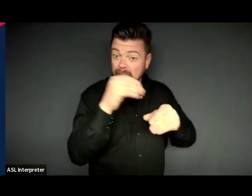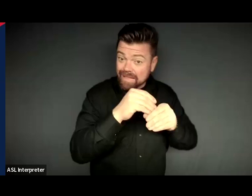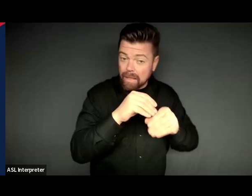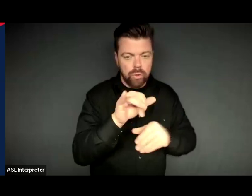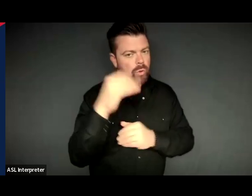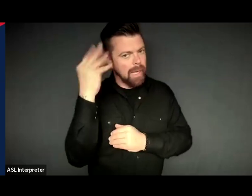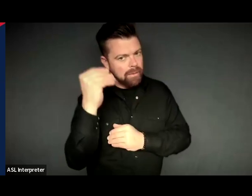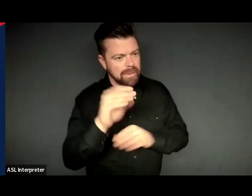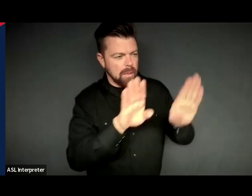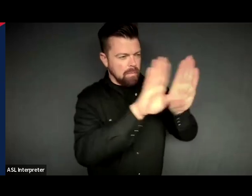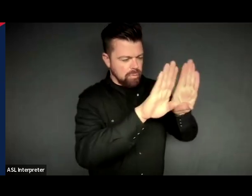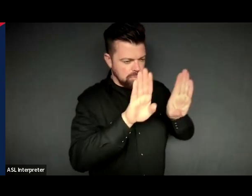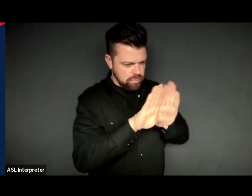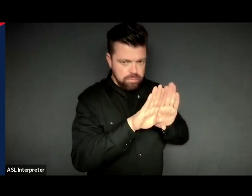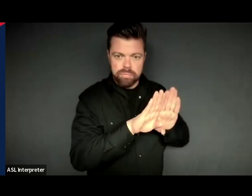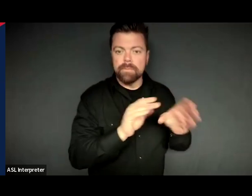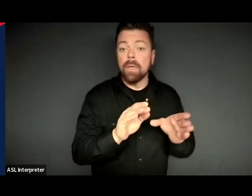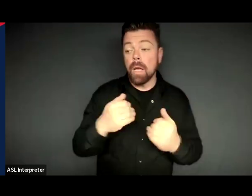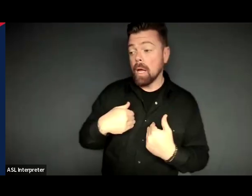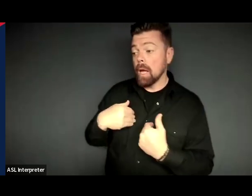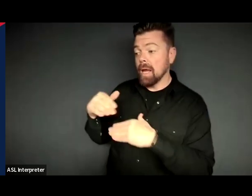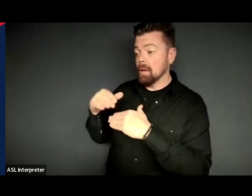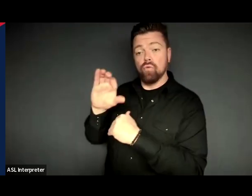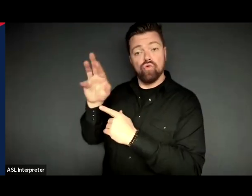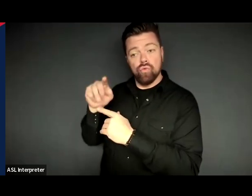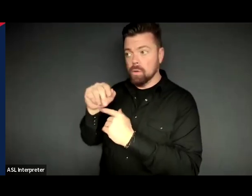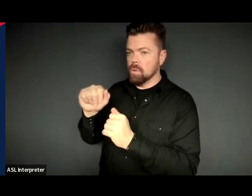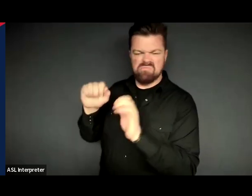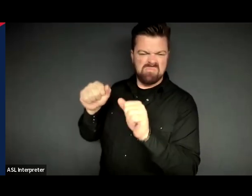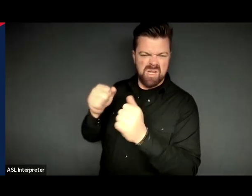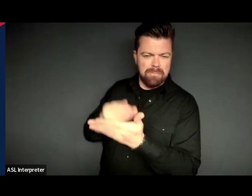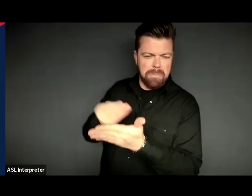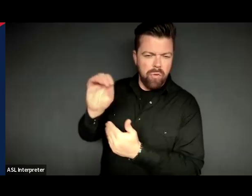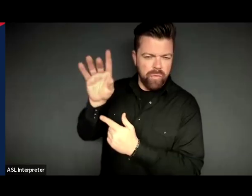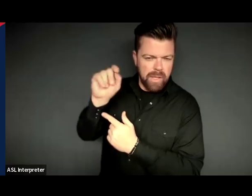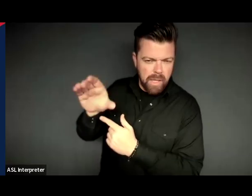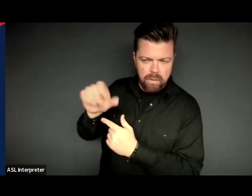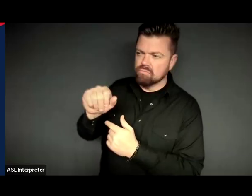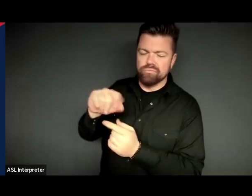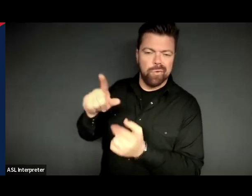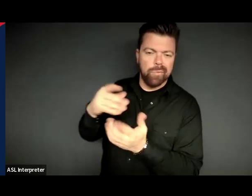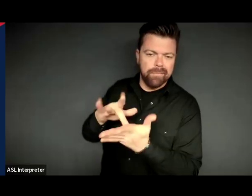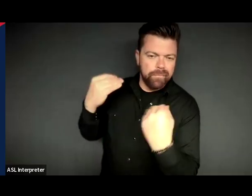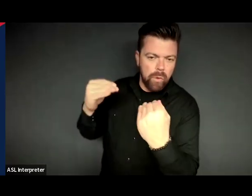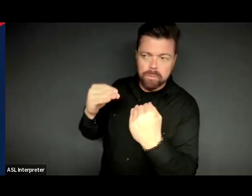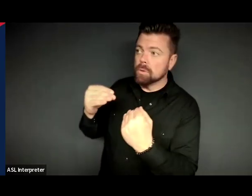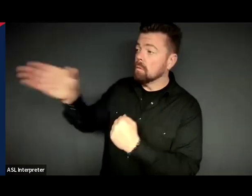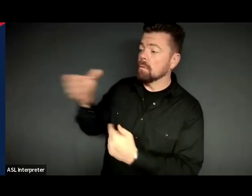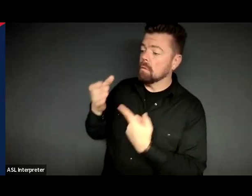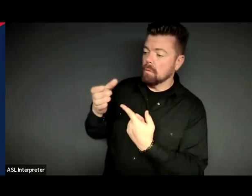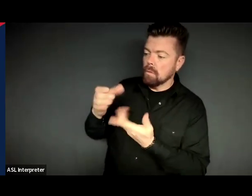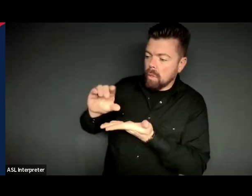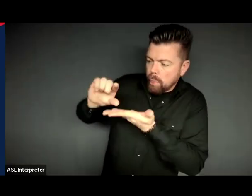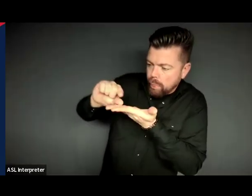can buy over the counter at, just at the drugstore, and it's called